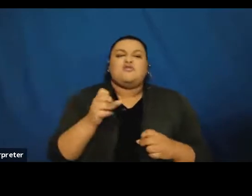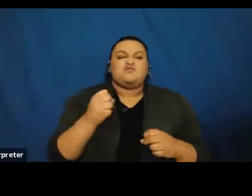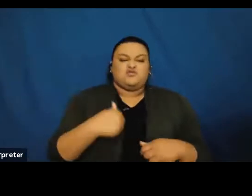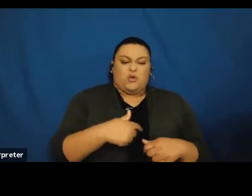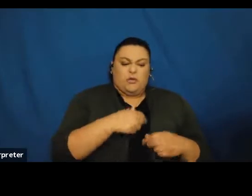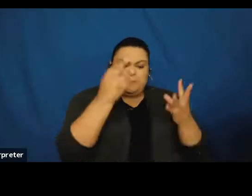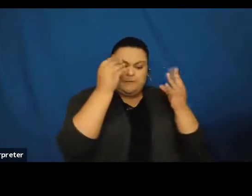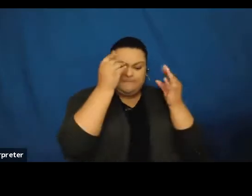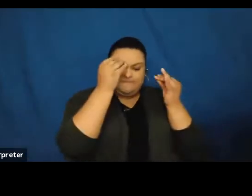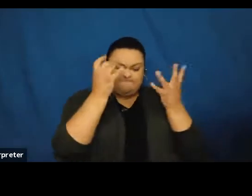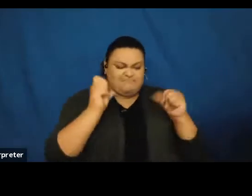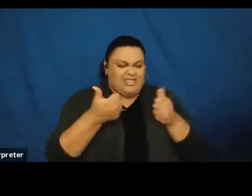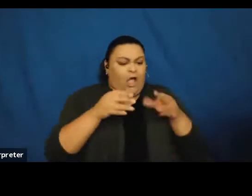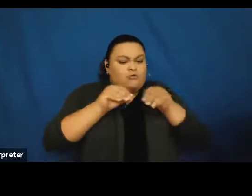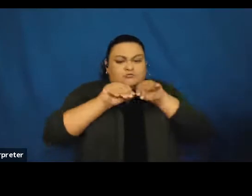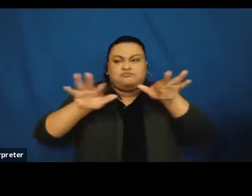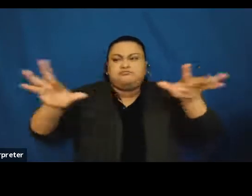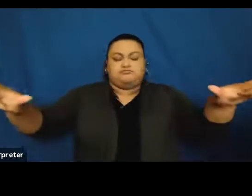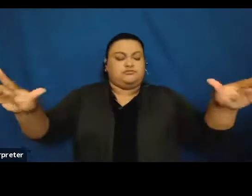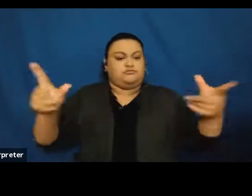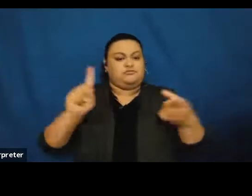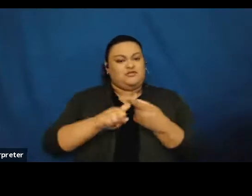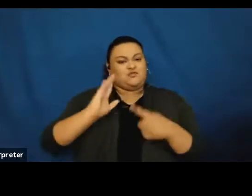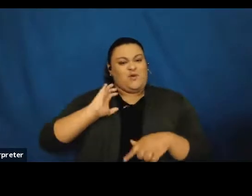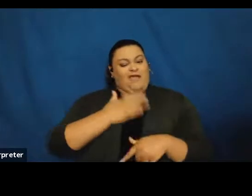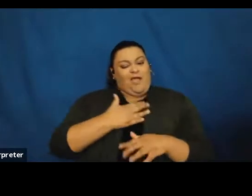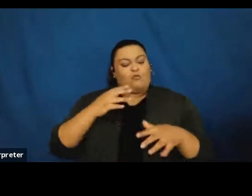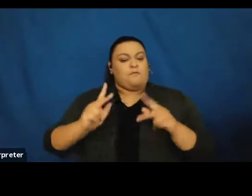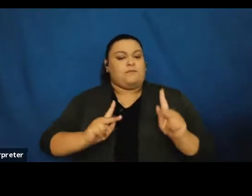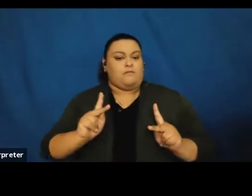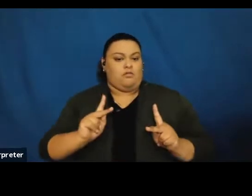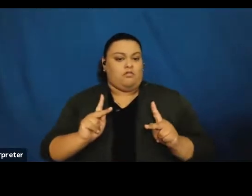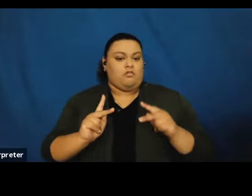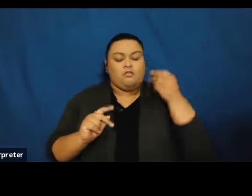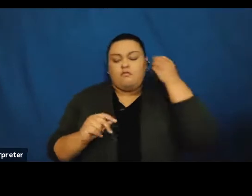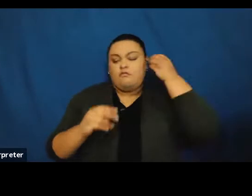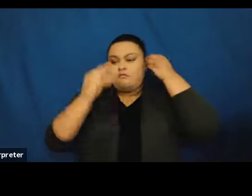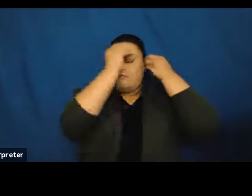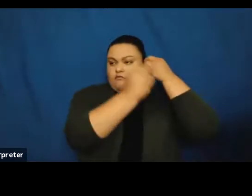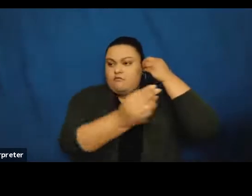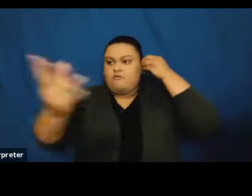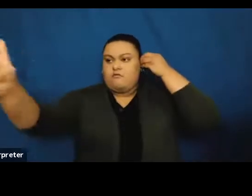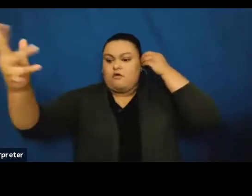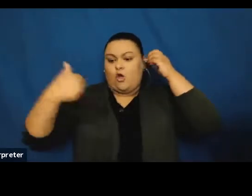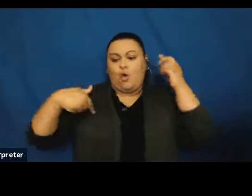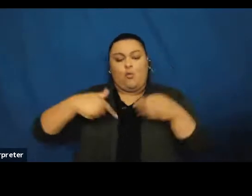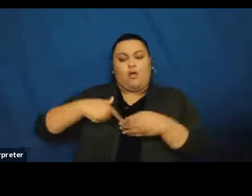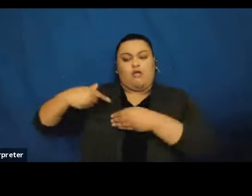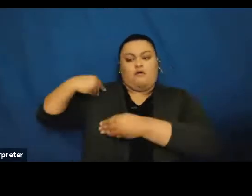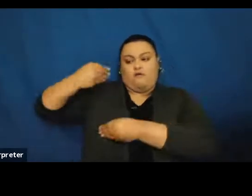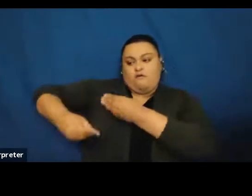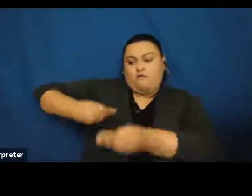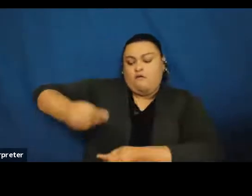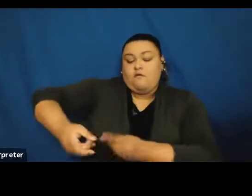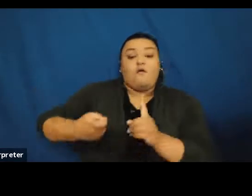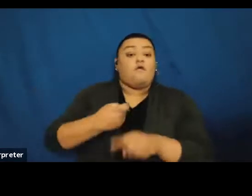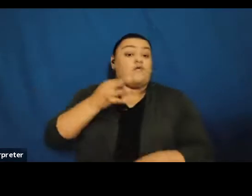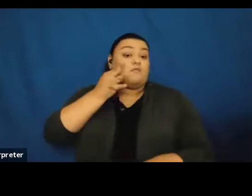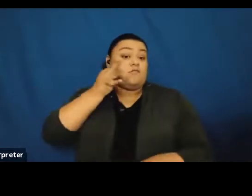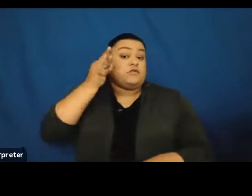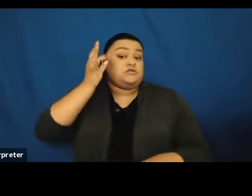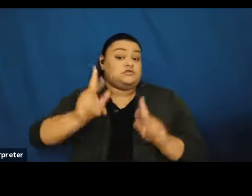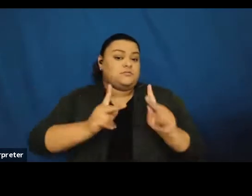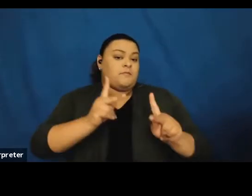out to our community, to our people, that we are descendants of indigenous people in Mexico. That